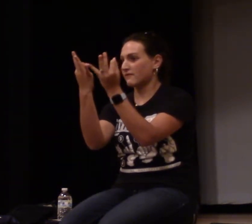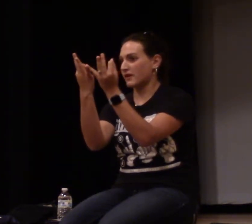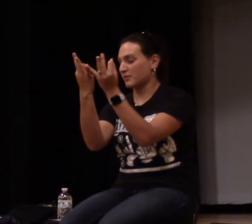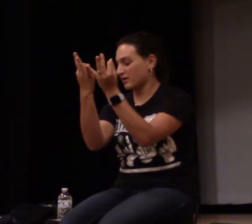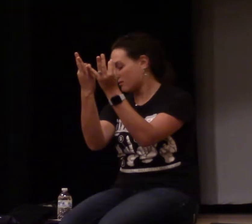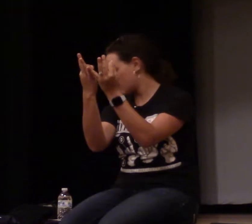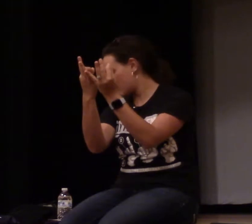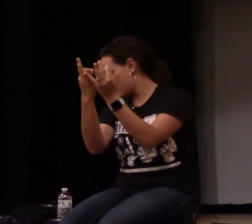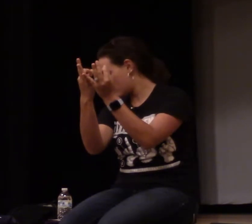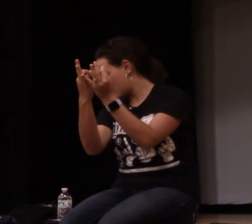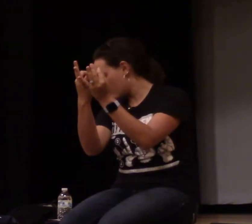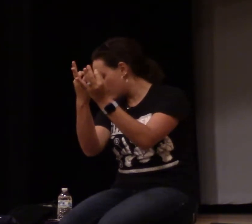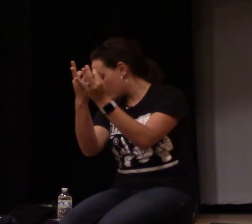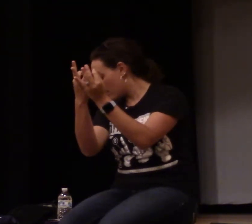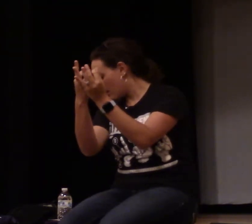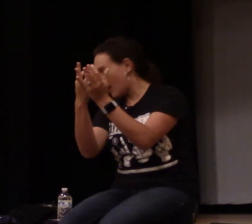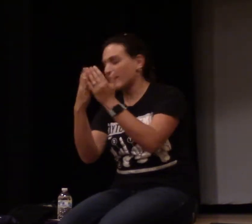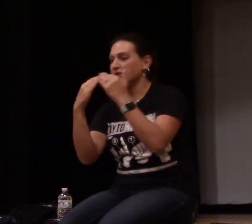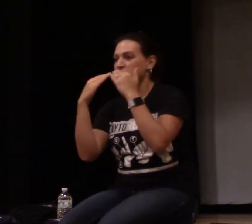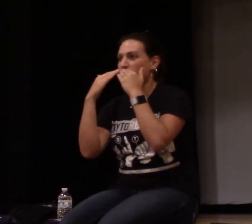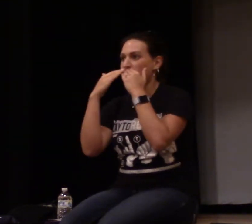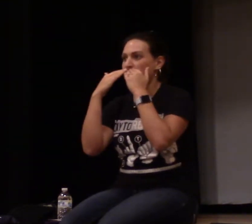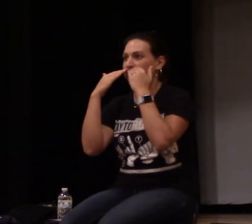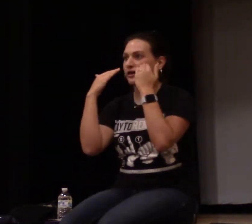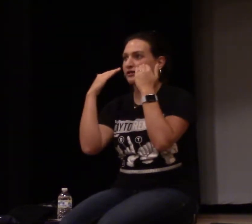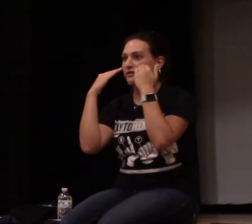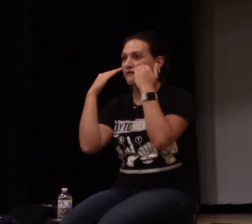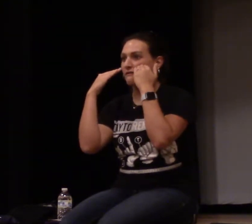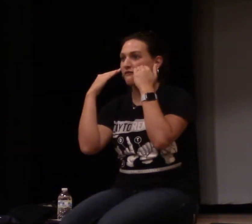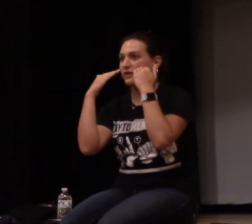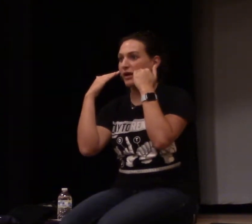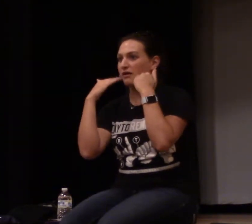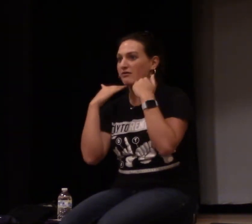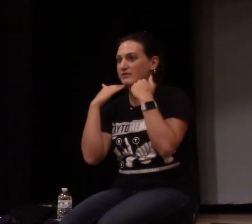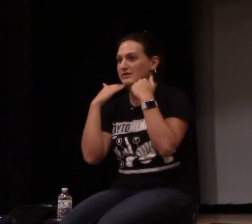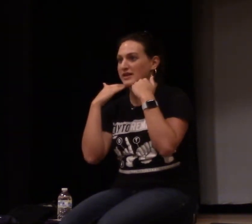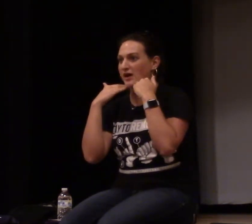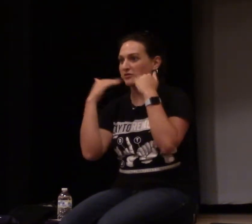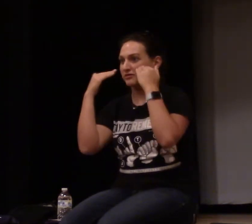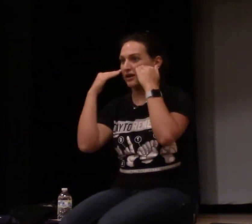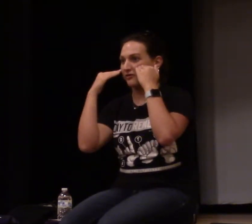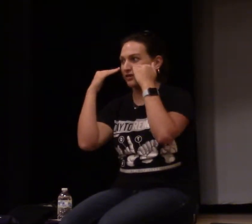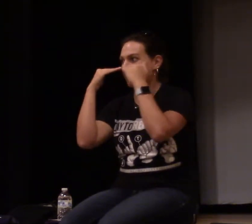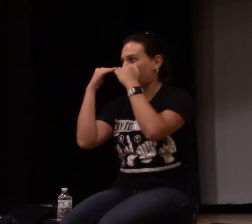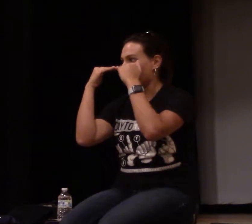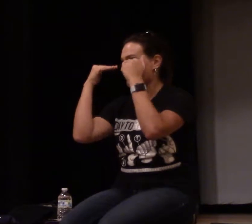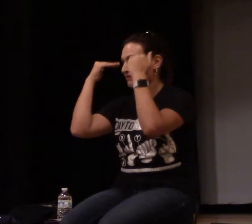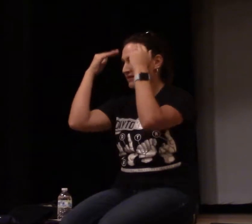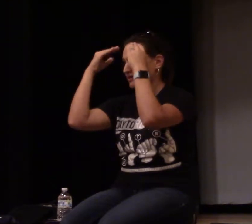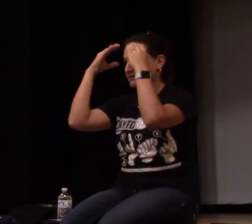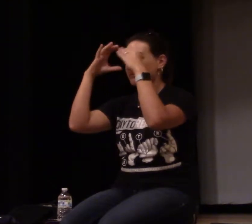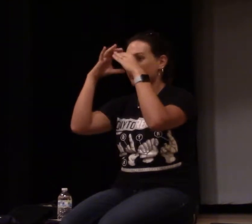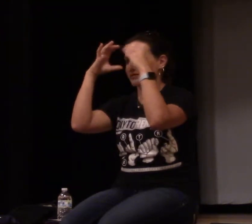Family. And then, so everything female is down, everything male is the top